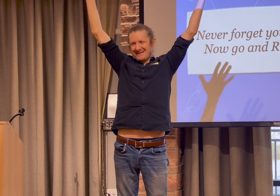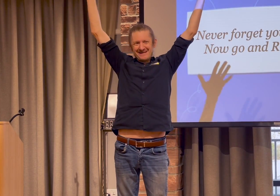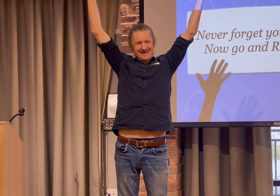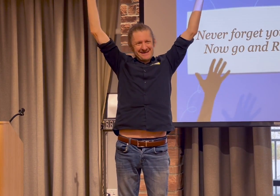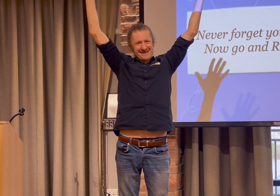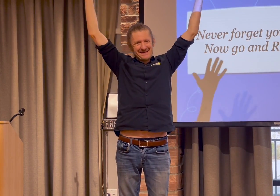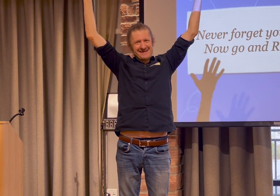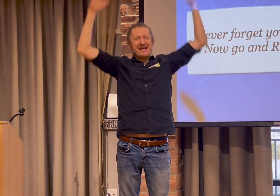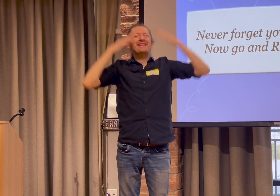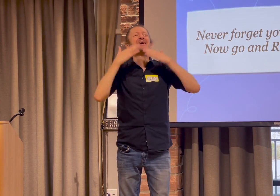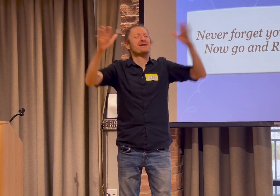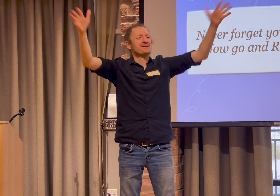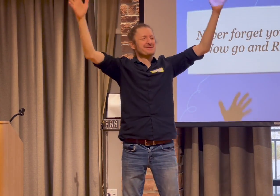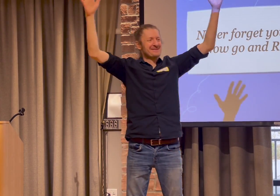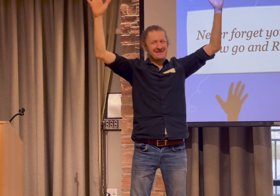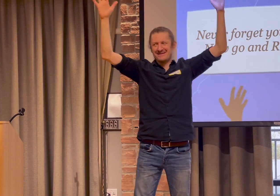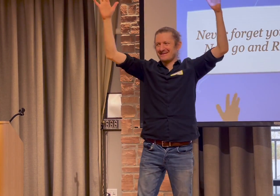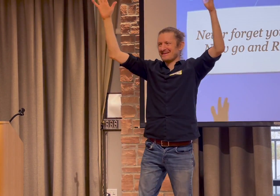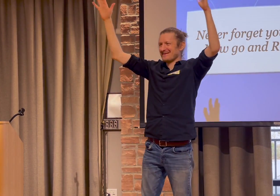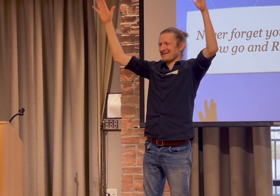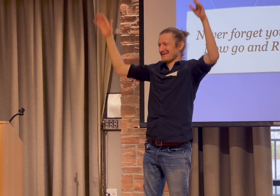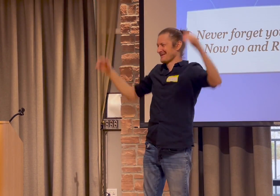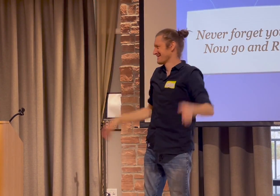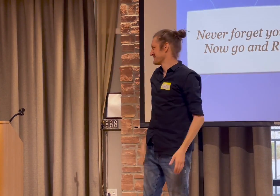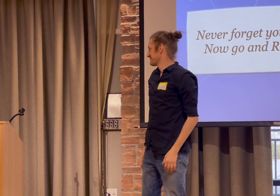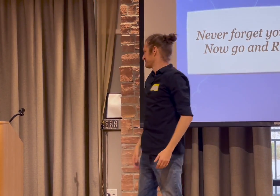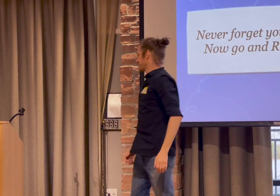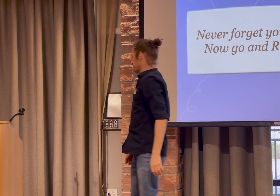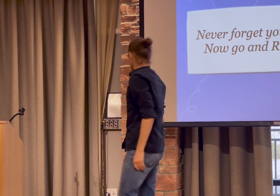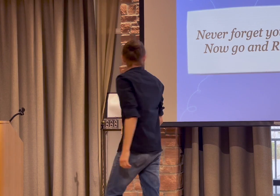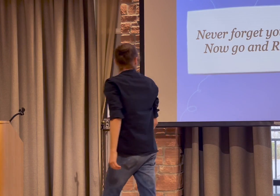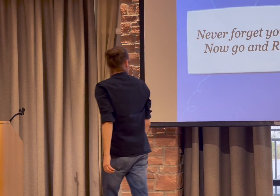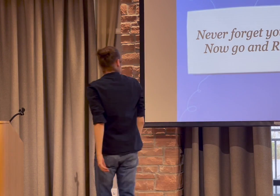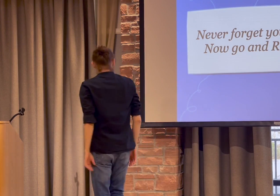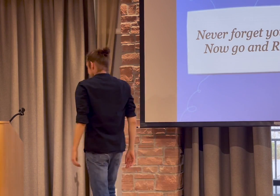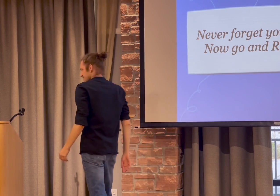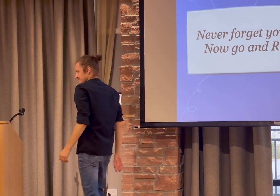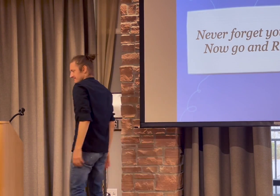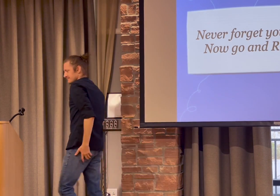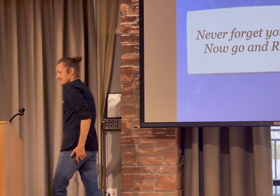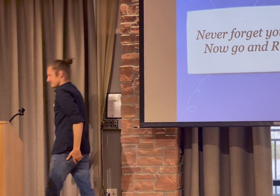top students. You are in charge, all of you. Thank you.